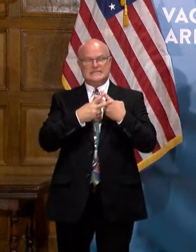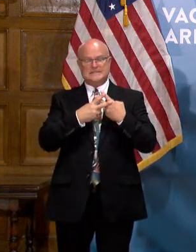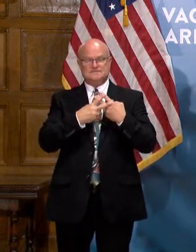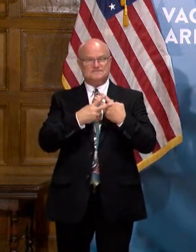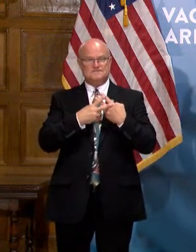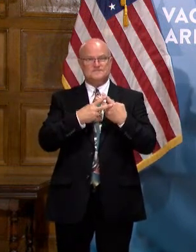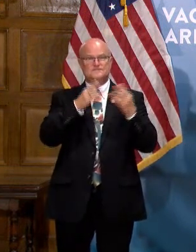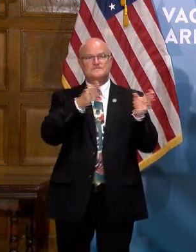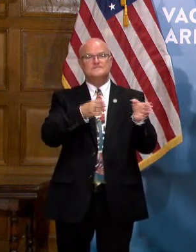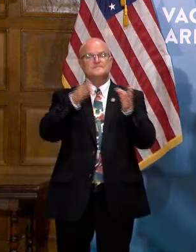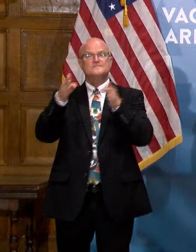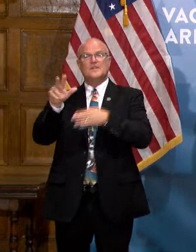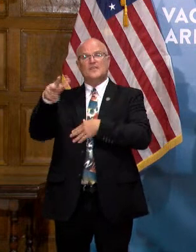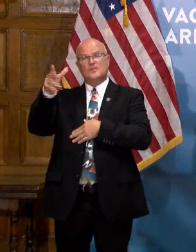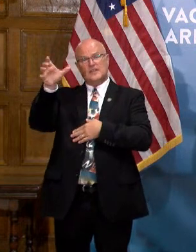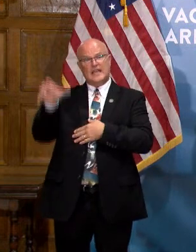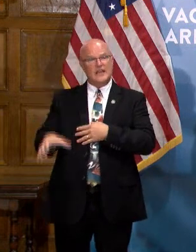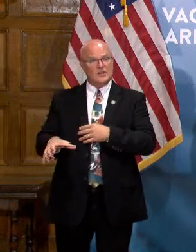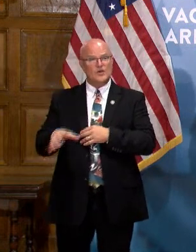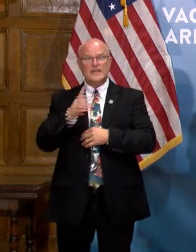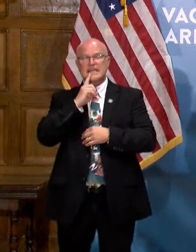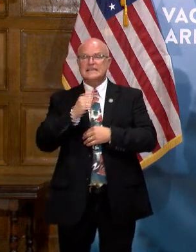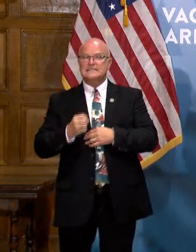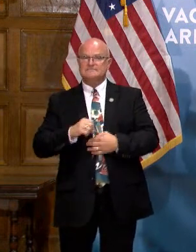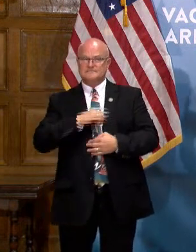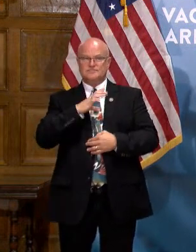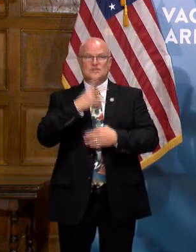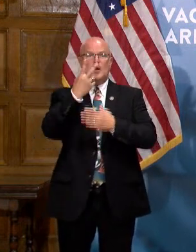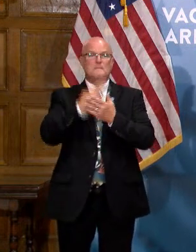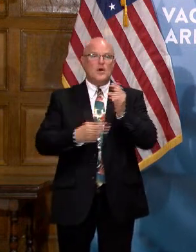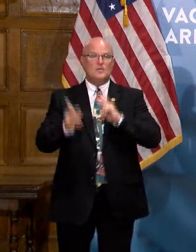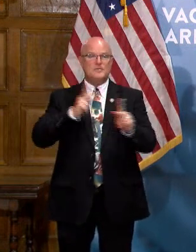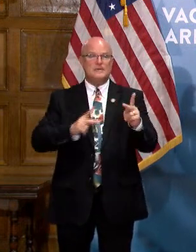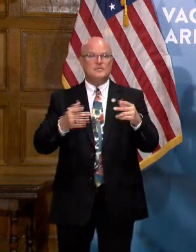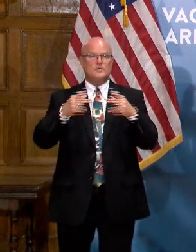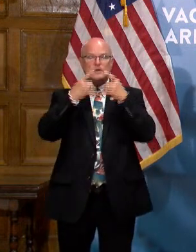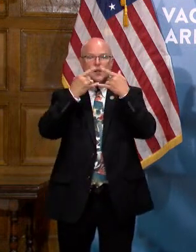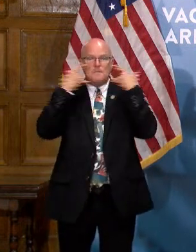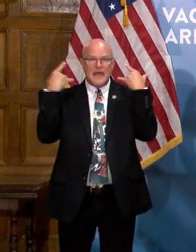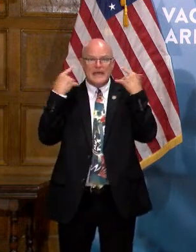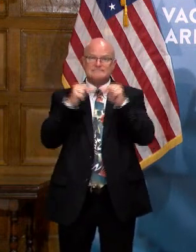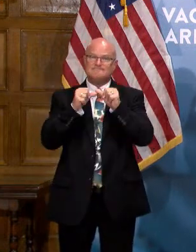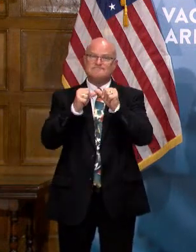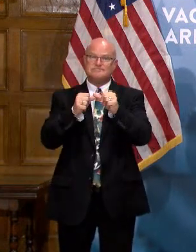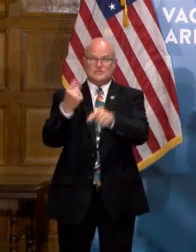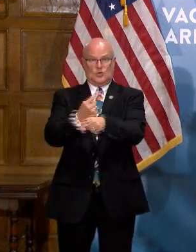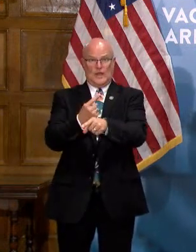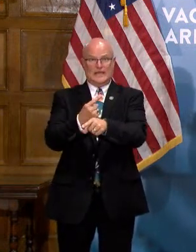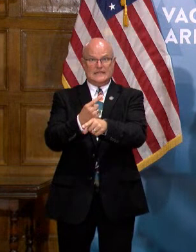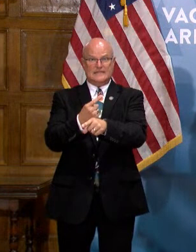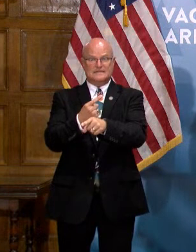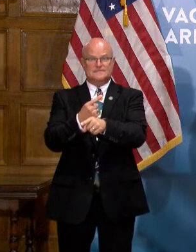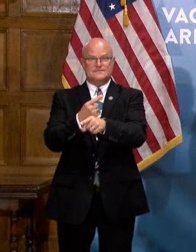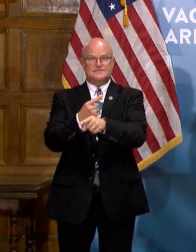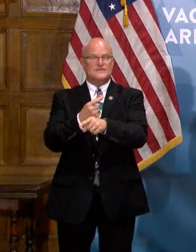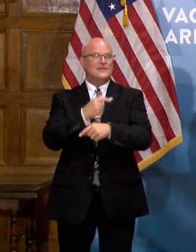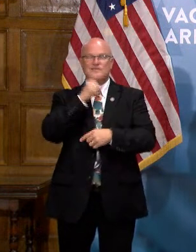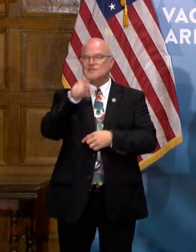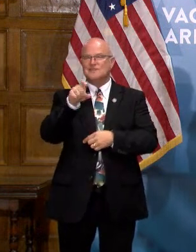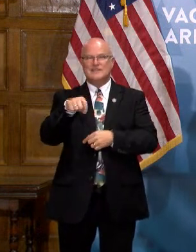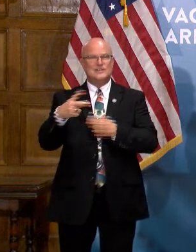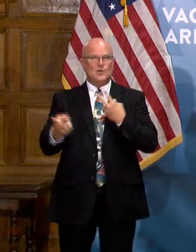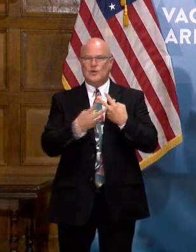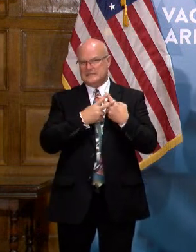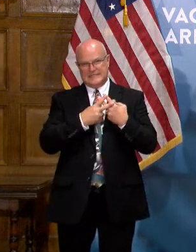quarantine. And then the third category, which is an incentive that both parties were wearing a mask consistently and correctly, you don't have